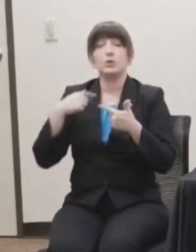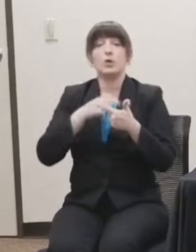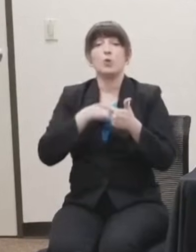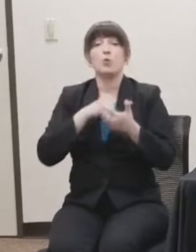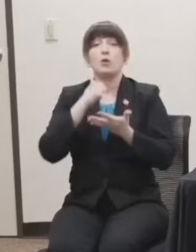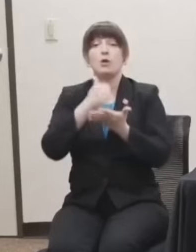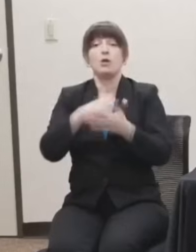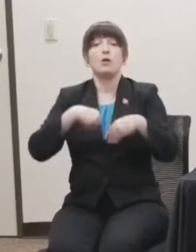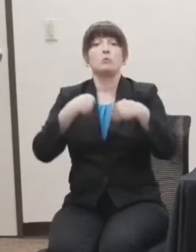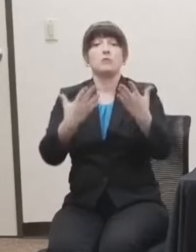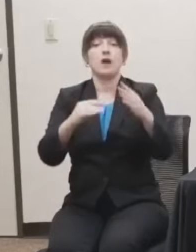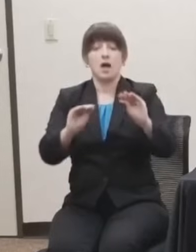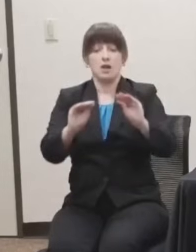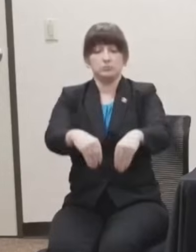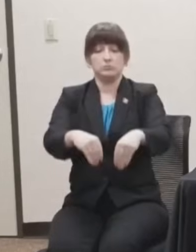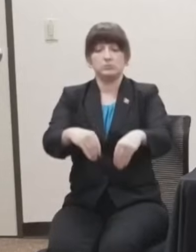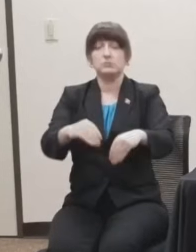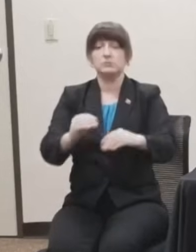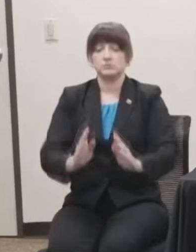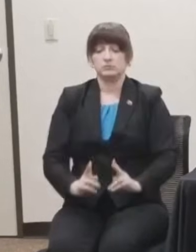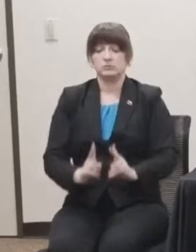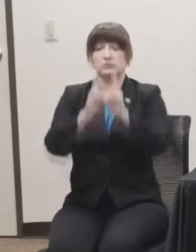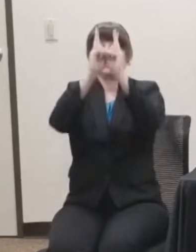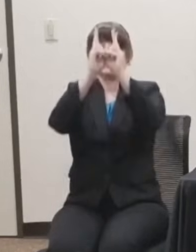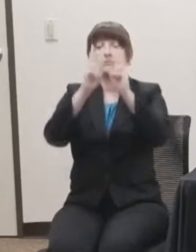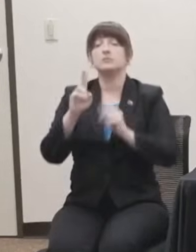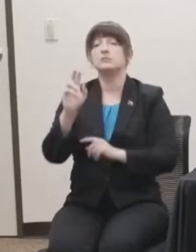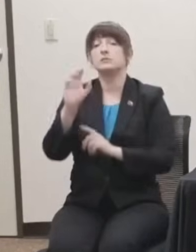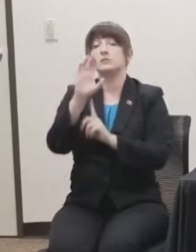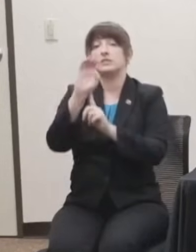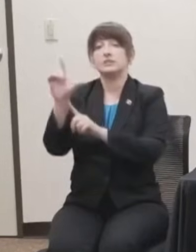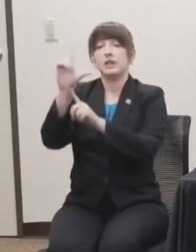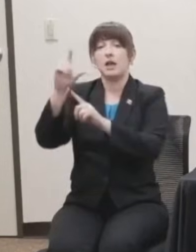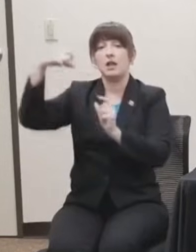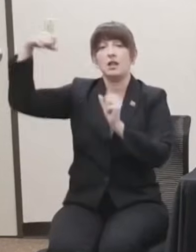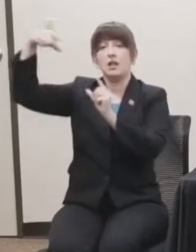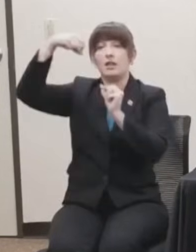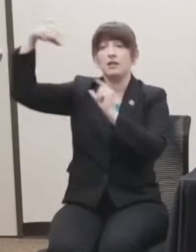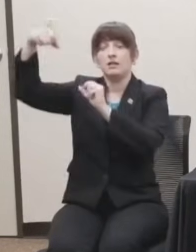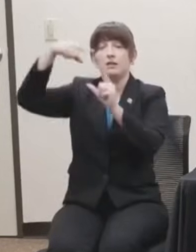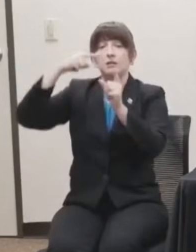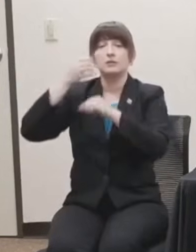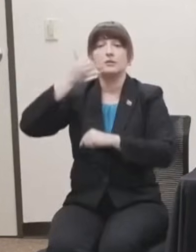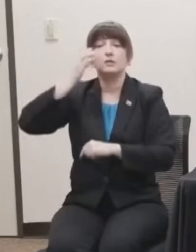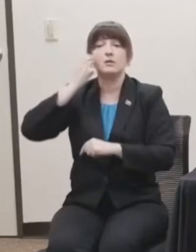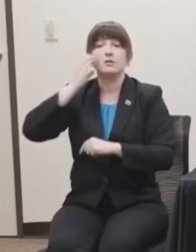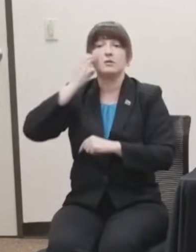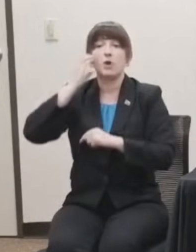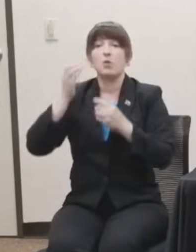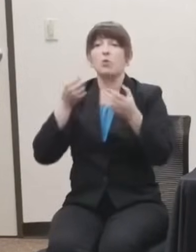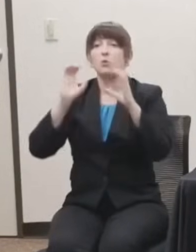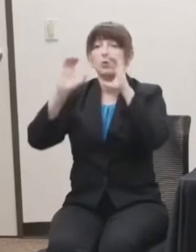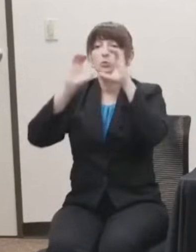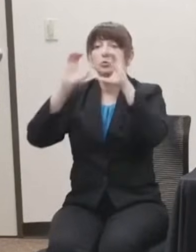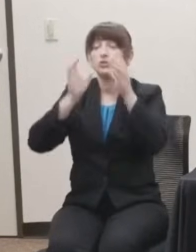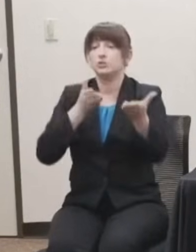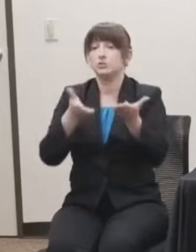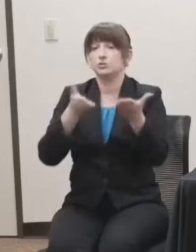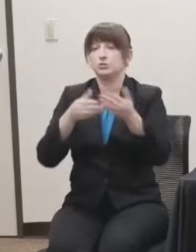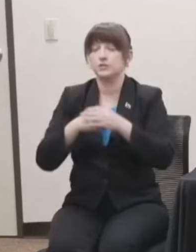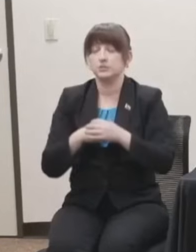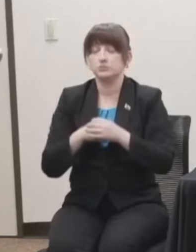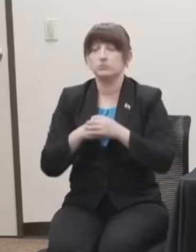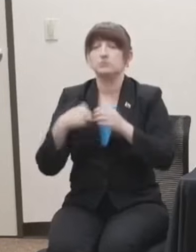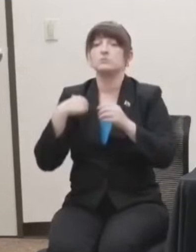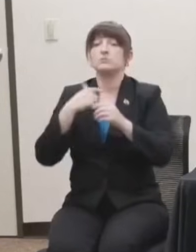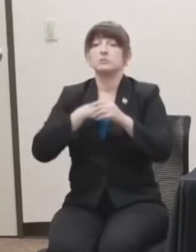and trying to solve the issues with the radio communications and their cell phone communications. We've provided communications operators to embed